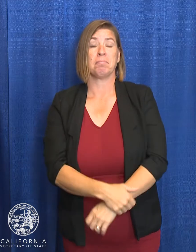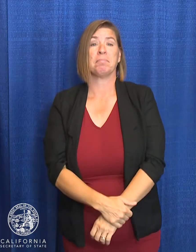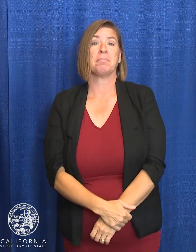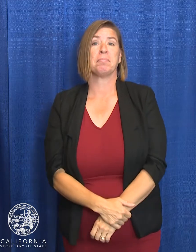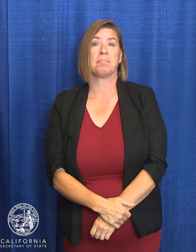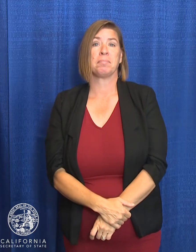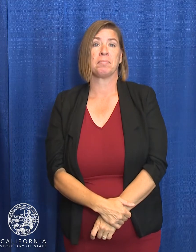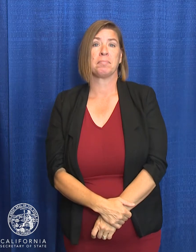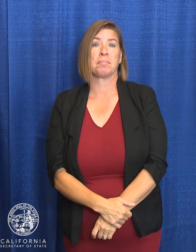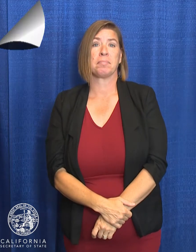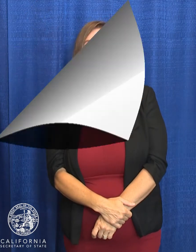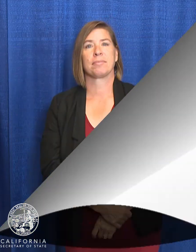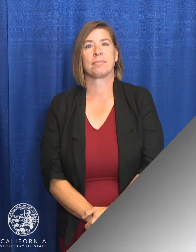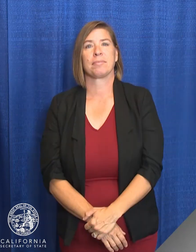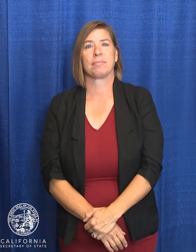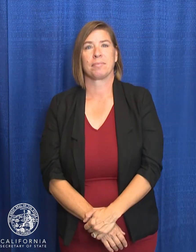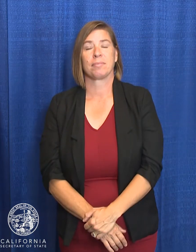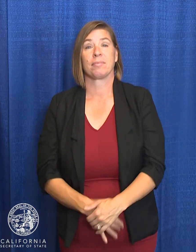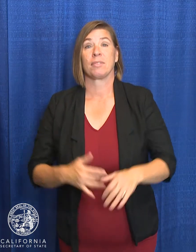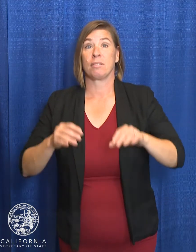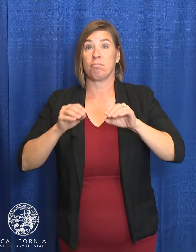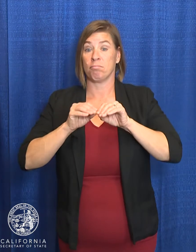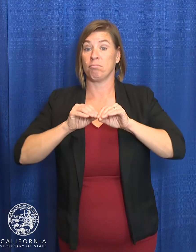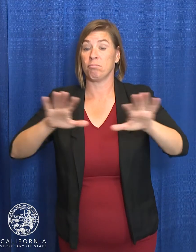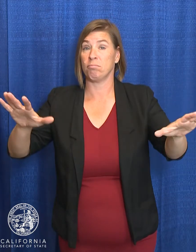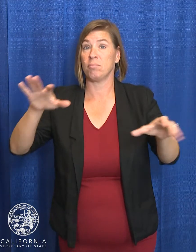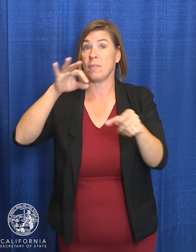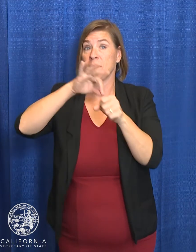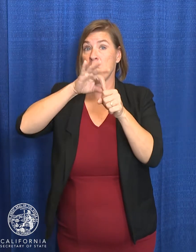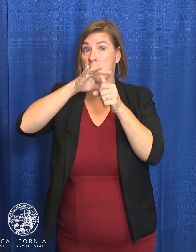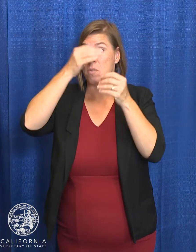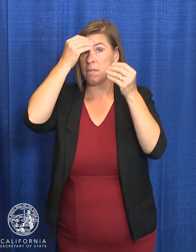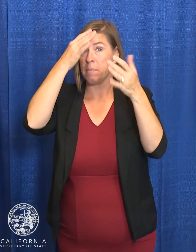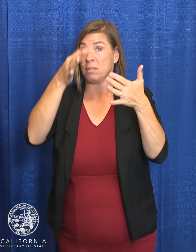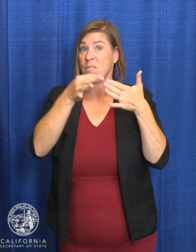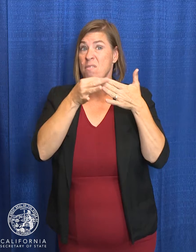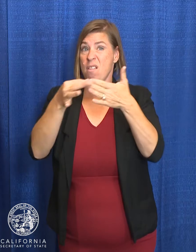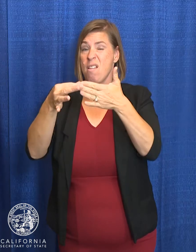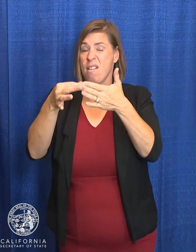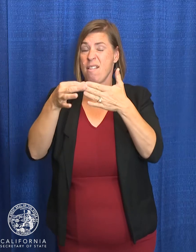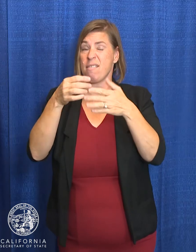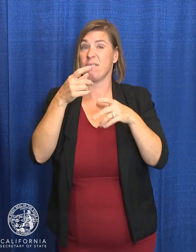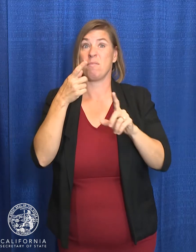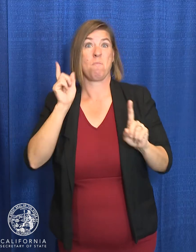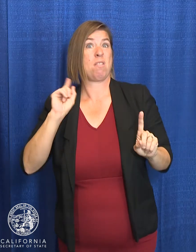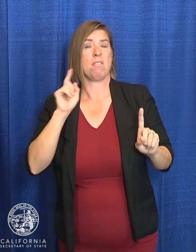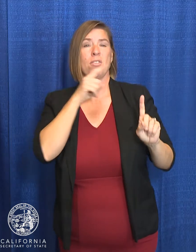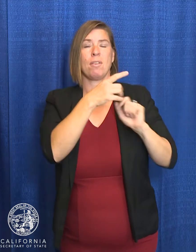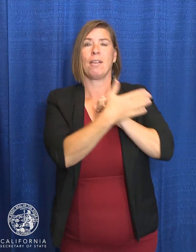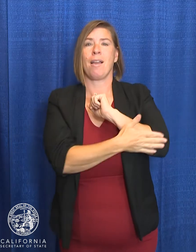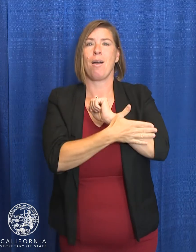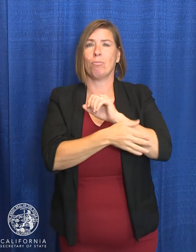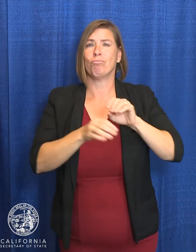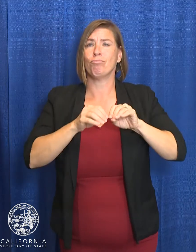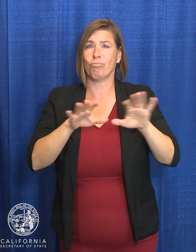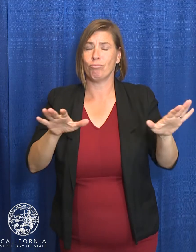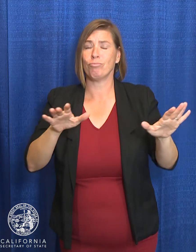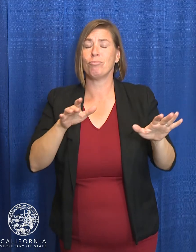candidate. In the County Voter Information Guide, parties may list the replacement candidates for the office